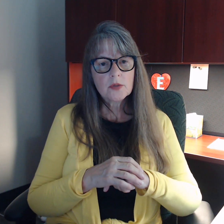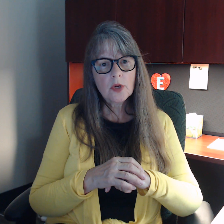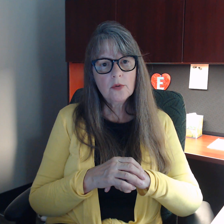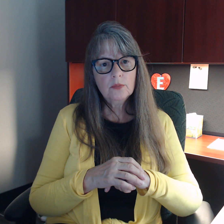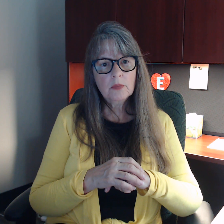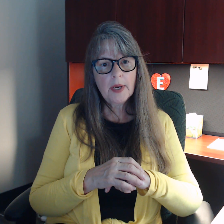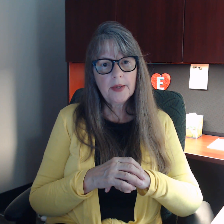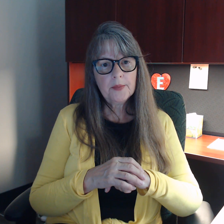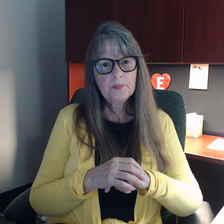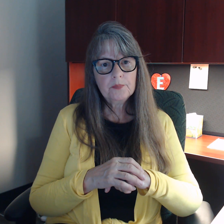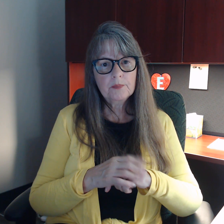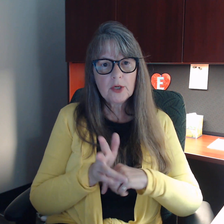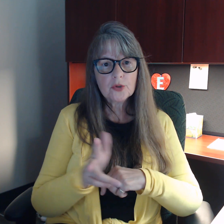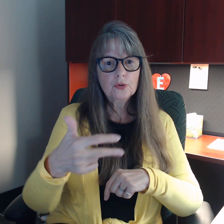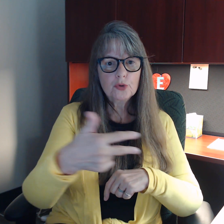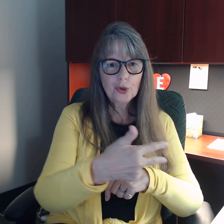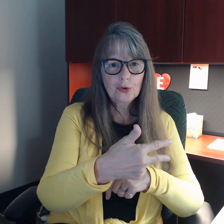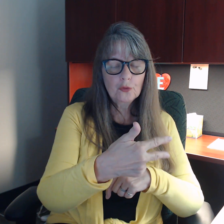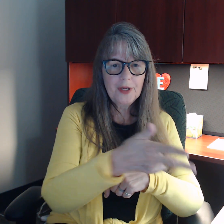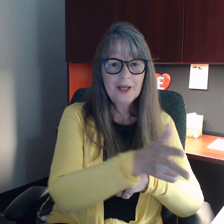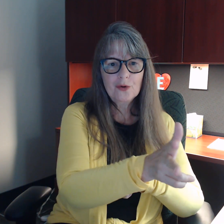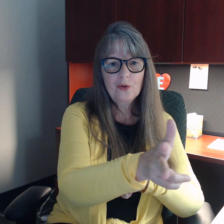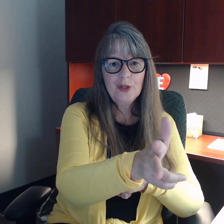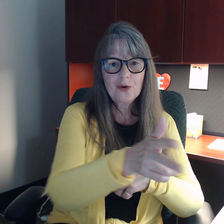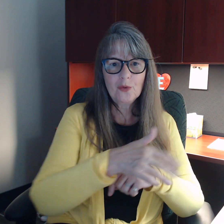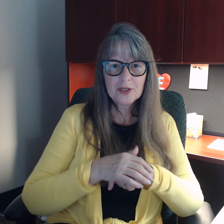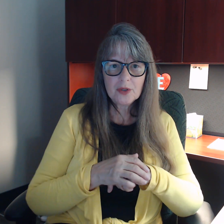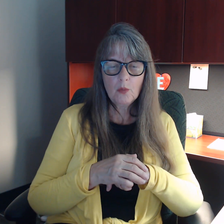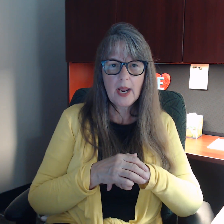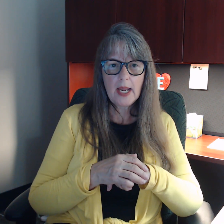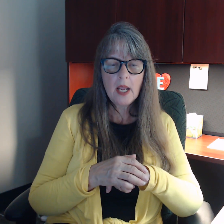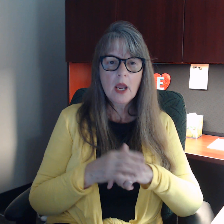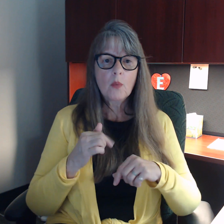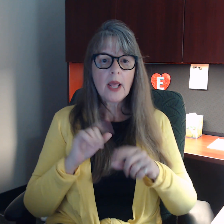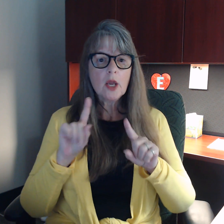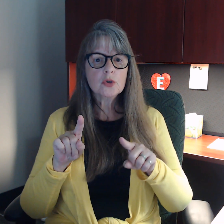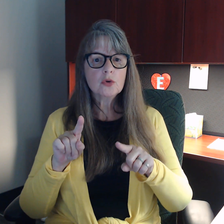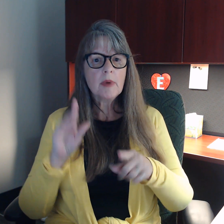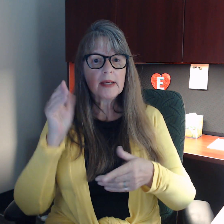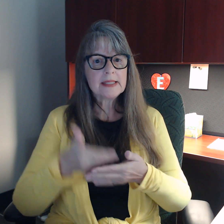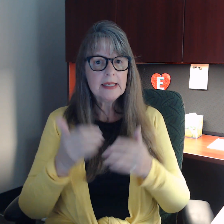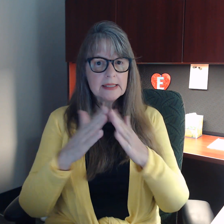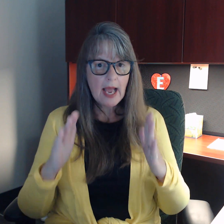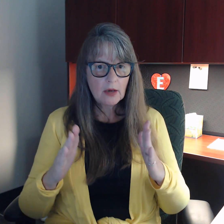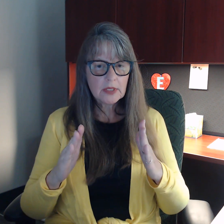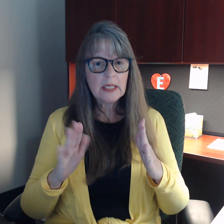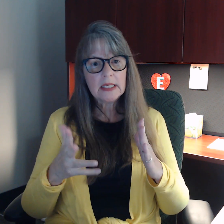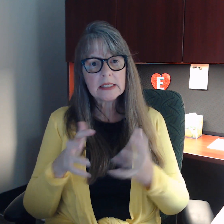So make sure you turn your vehicle in the correct way. When I go to my son's house, it is kind